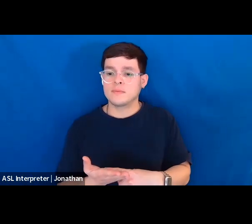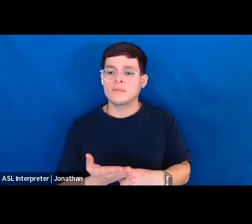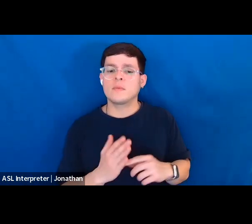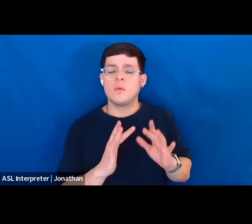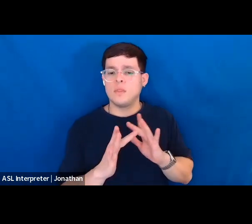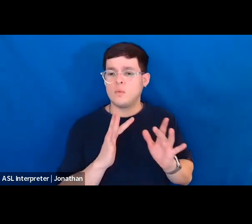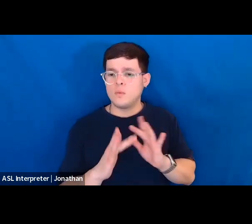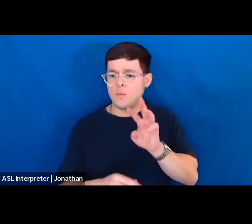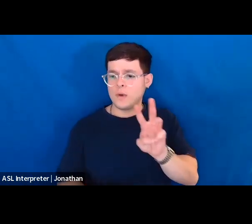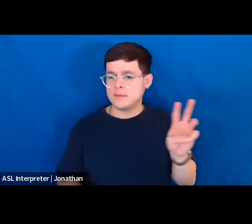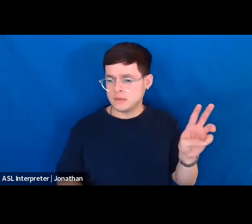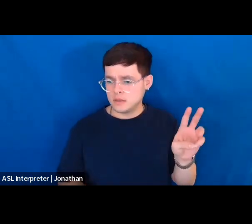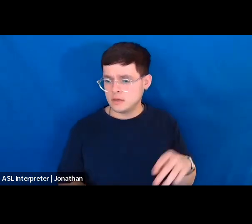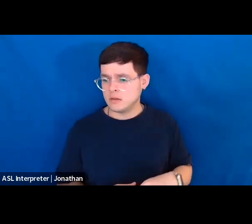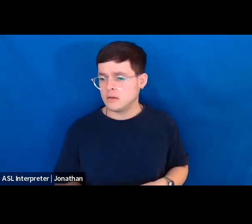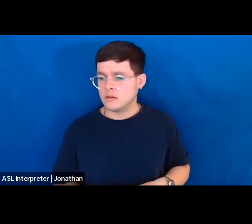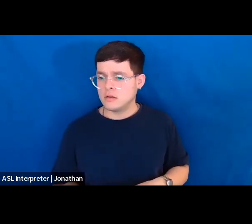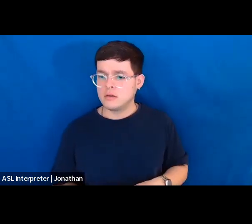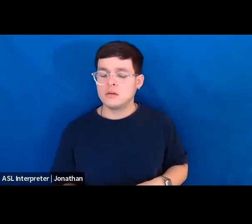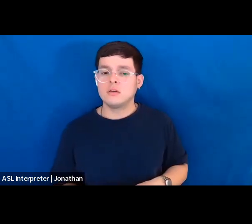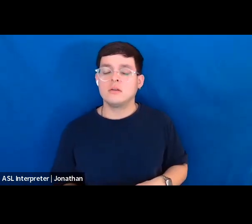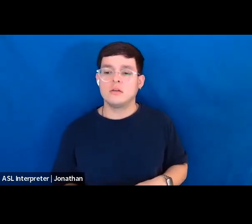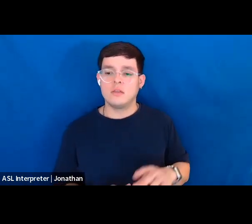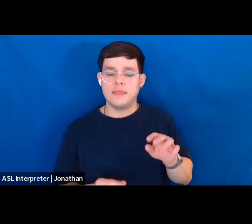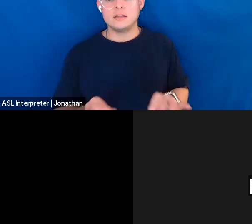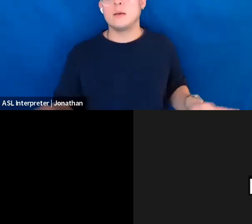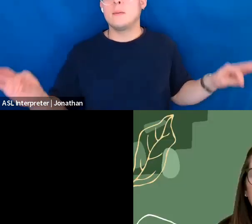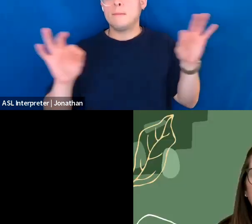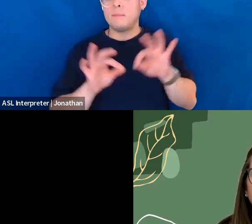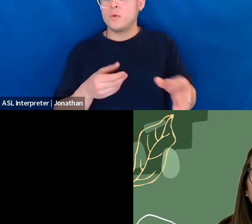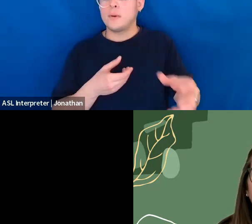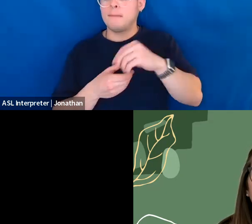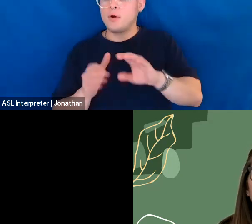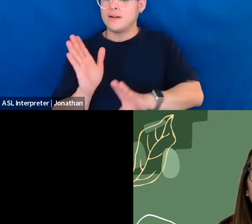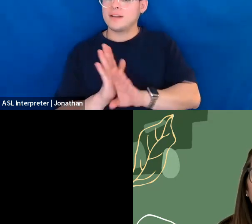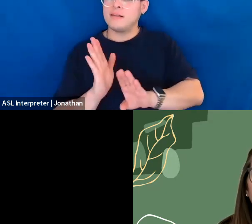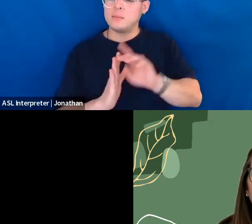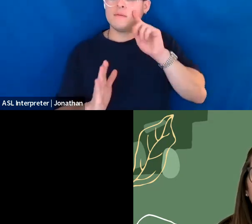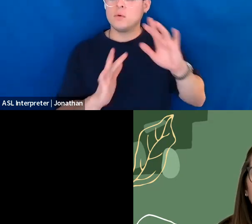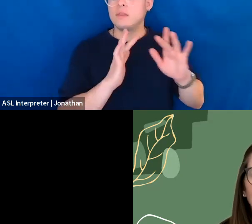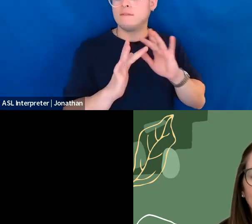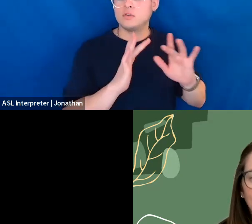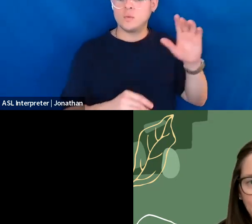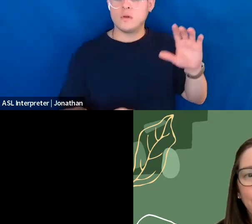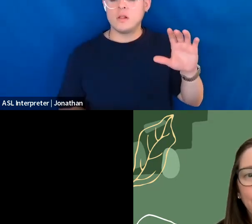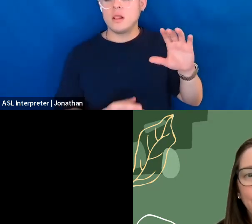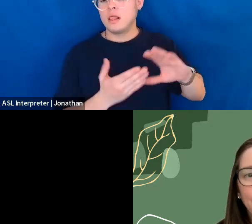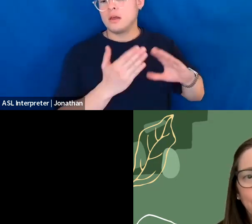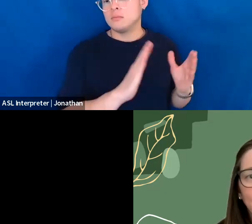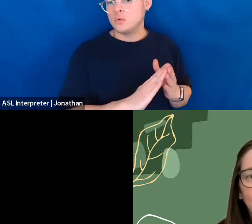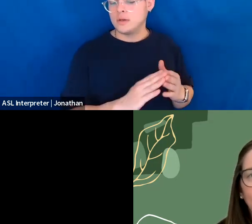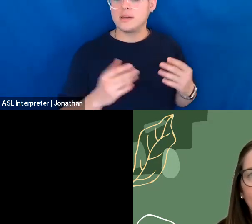website, which is a very vital part of the development of the virtual community. And I will pass it over